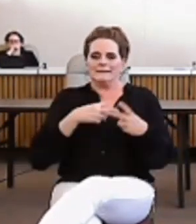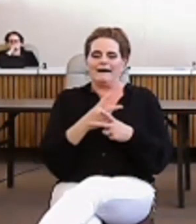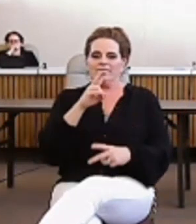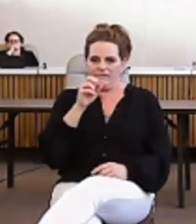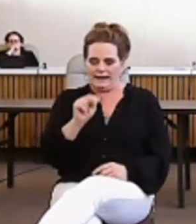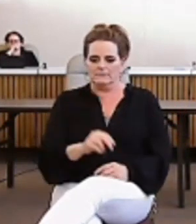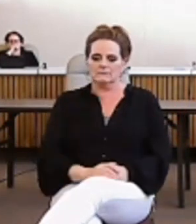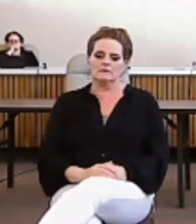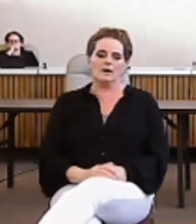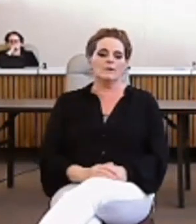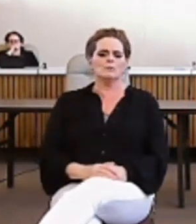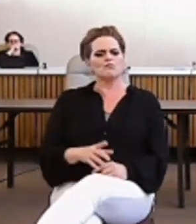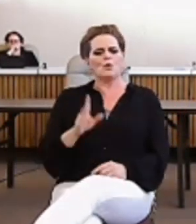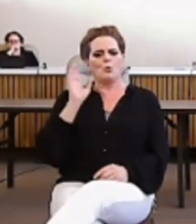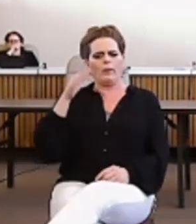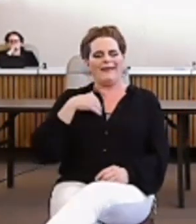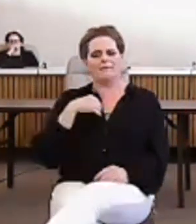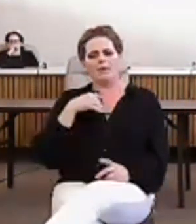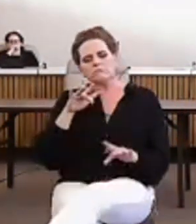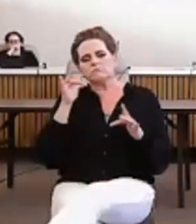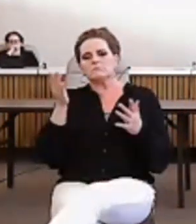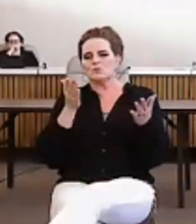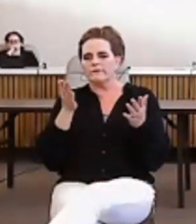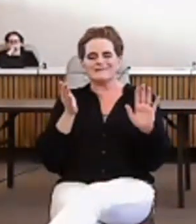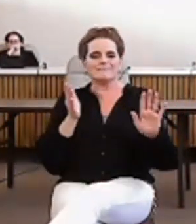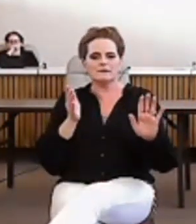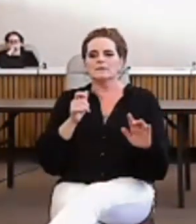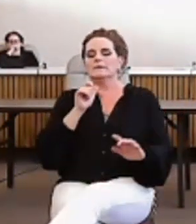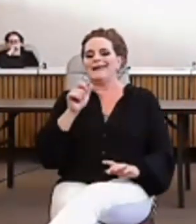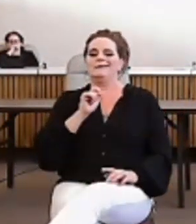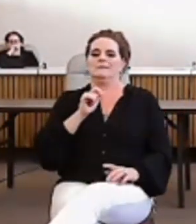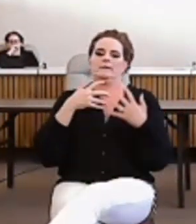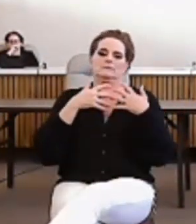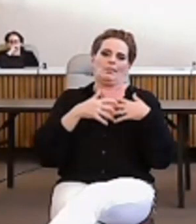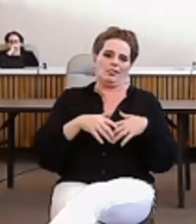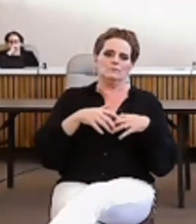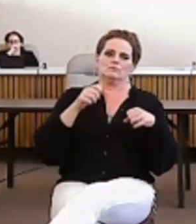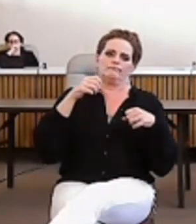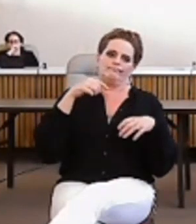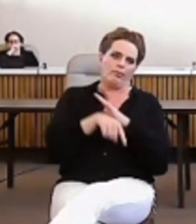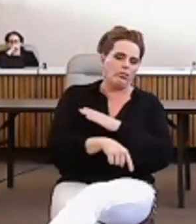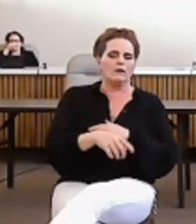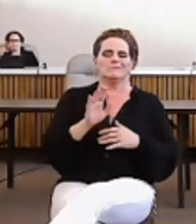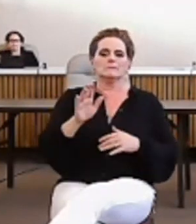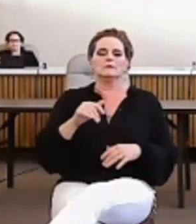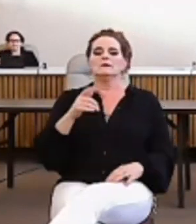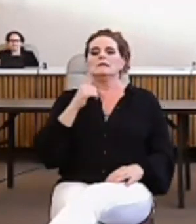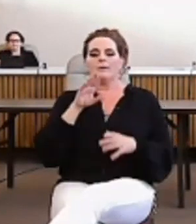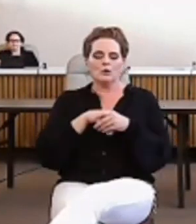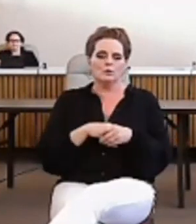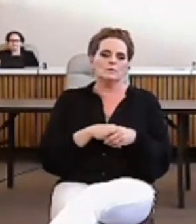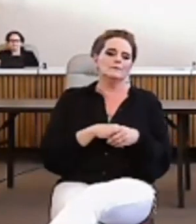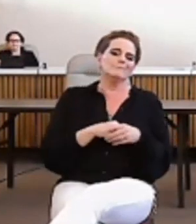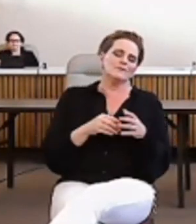light service at the location. This is not typical service of a car dealership. It would include small